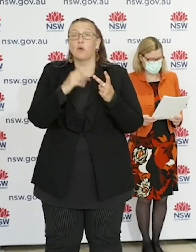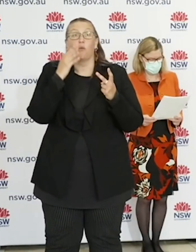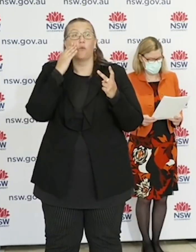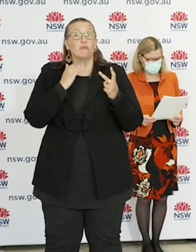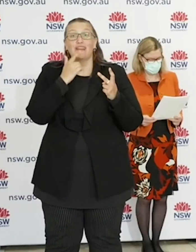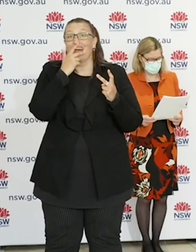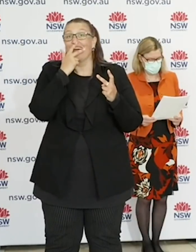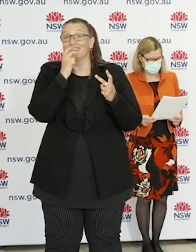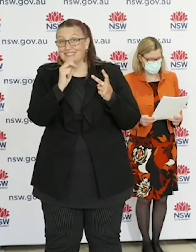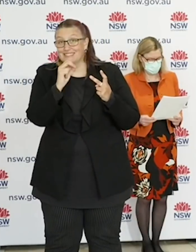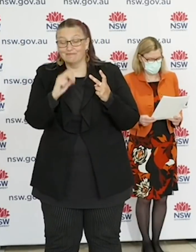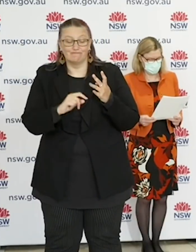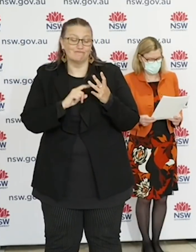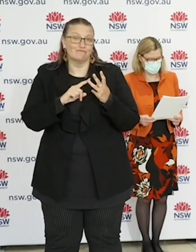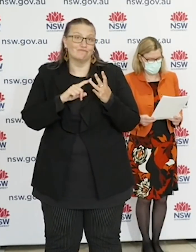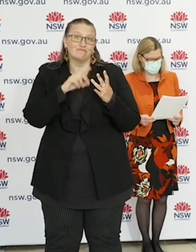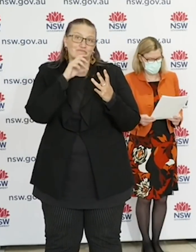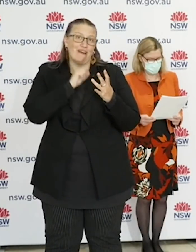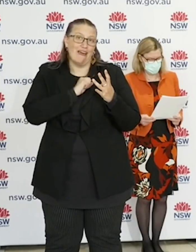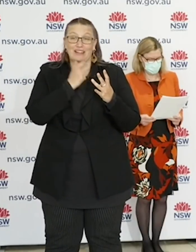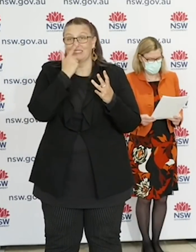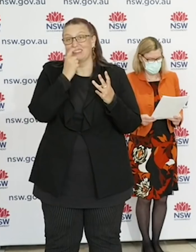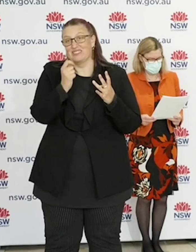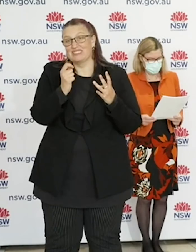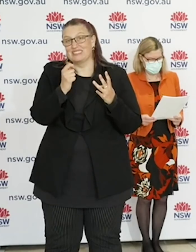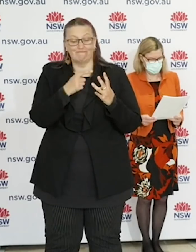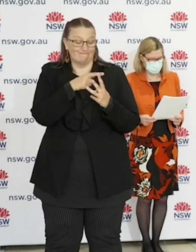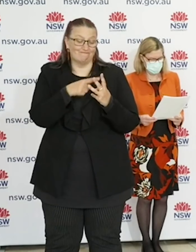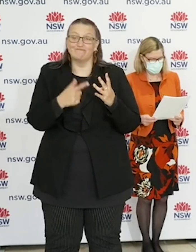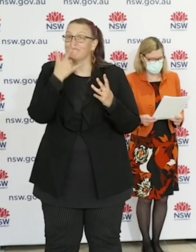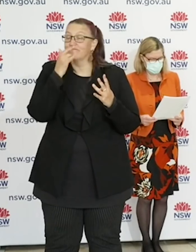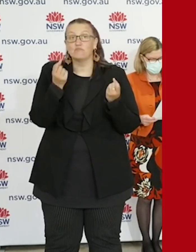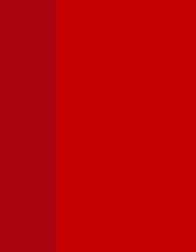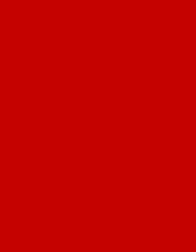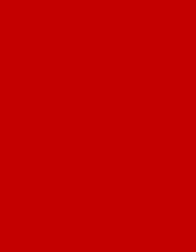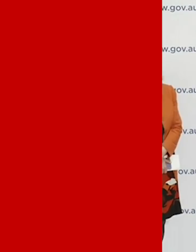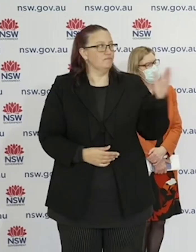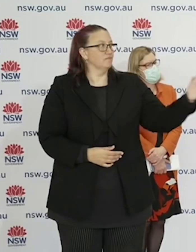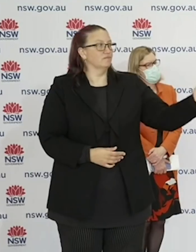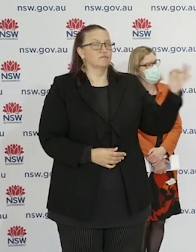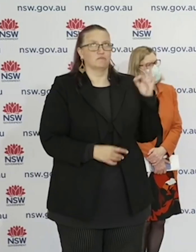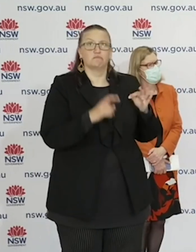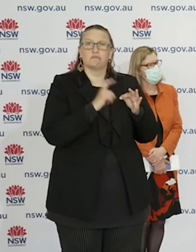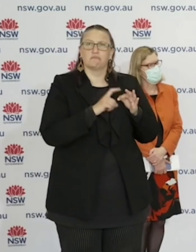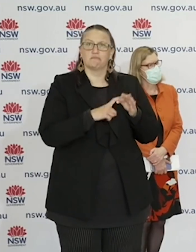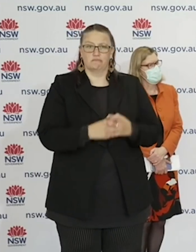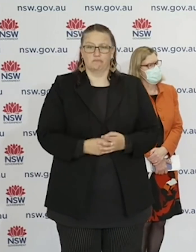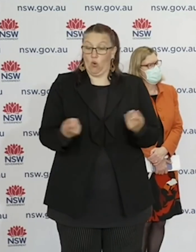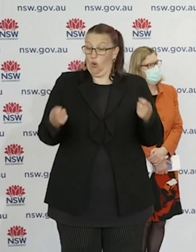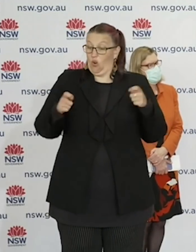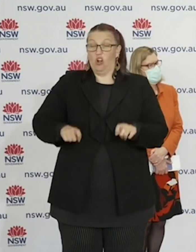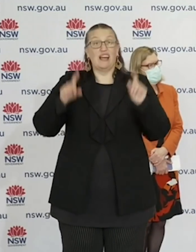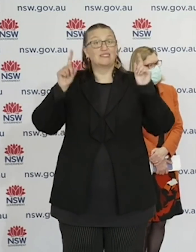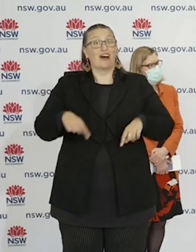another was a man in his 70s. None of the 3 were vaccinated and all 3 died in hospital. The numbers continue to rise. They